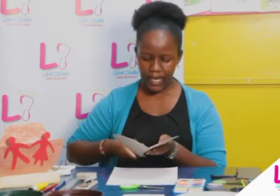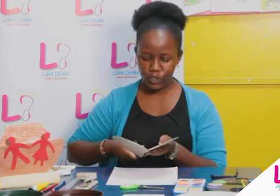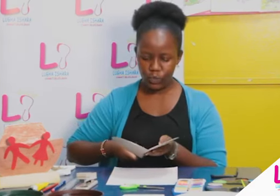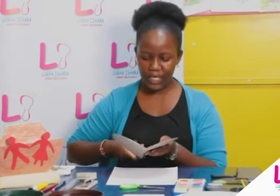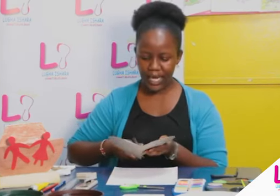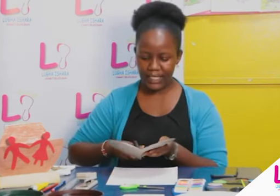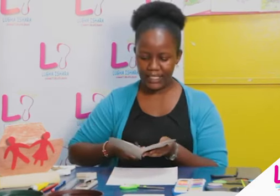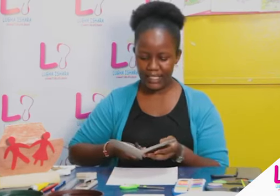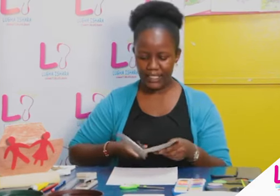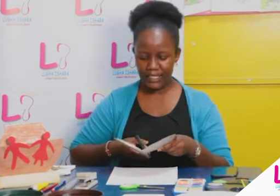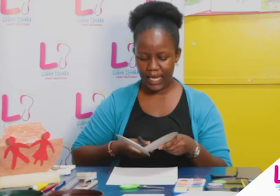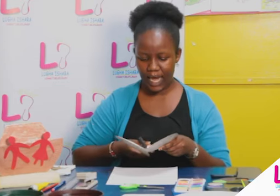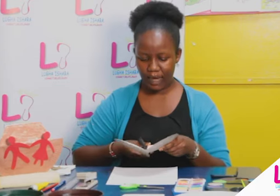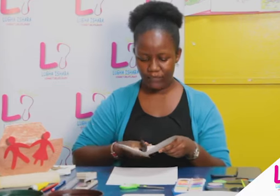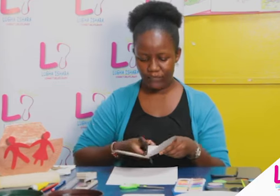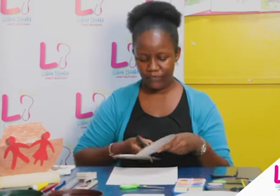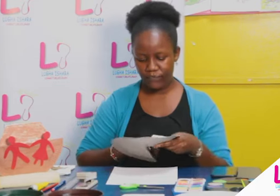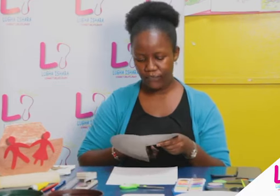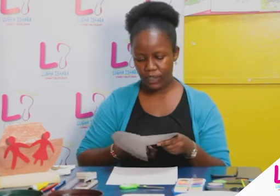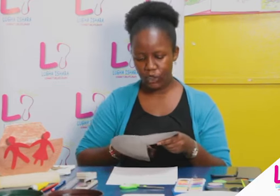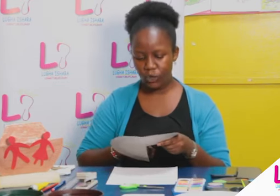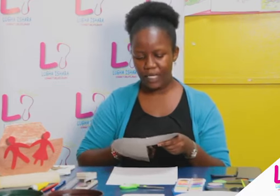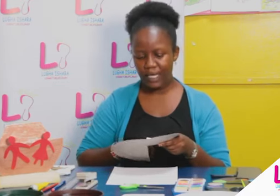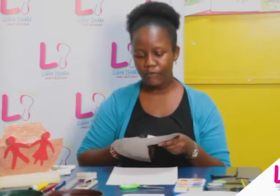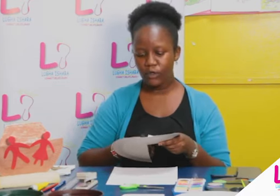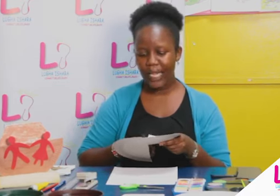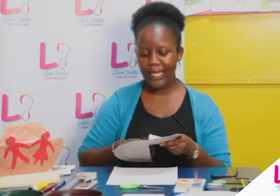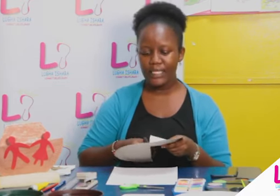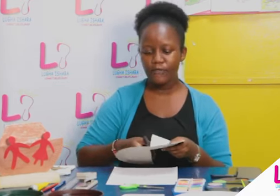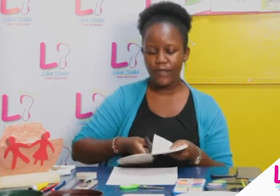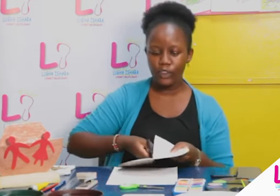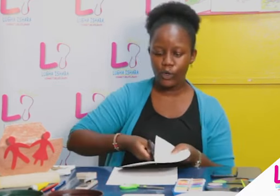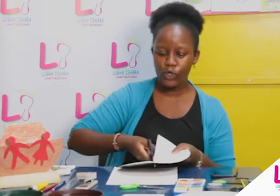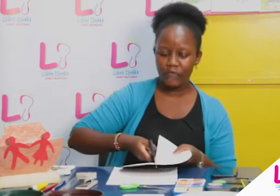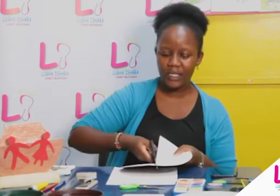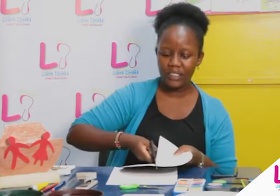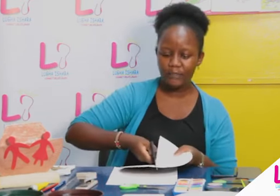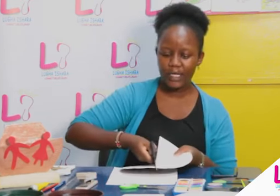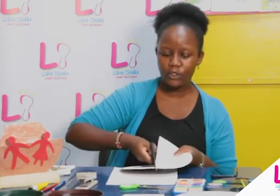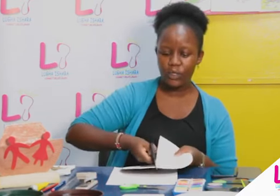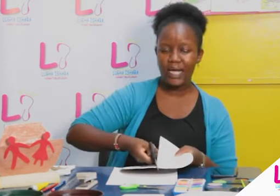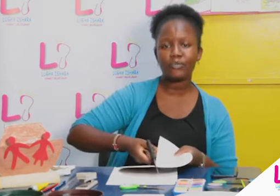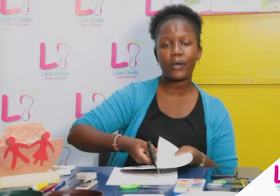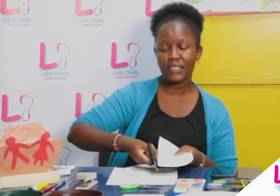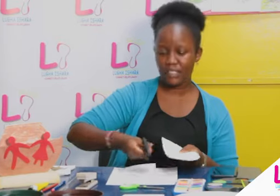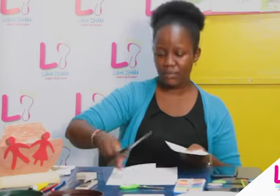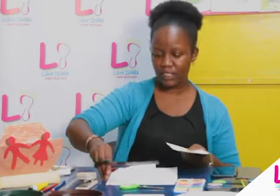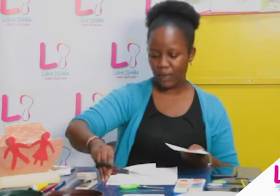and we cut in half. So be careful, and even though you find it difficult to cut, practice makes